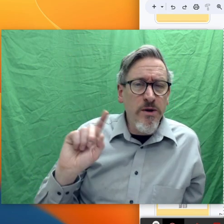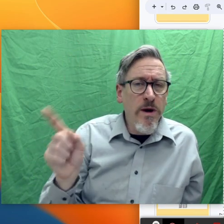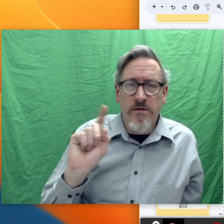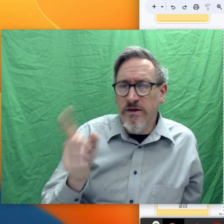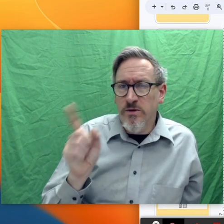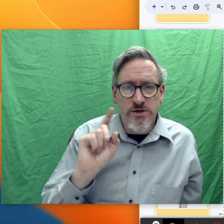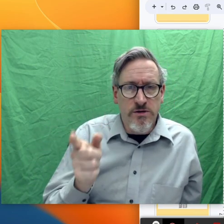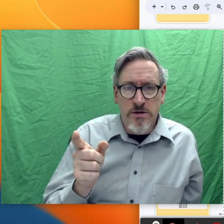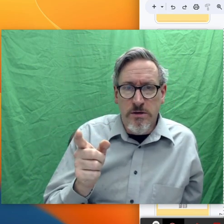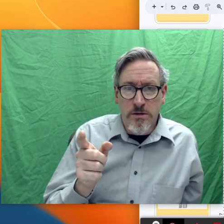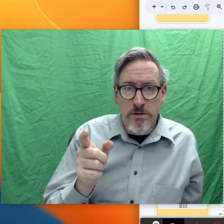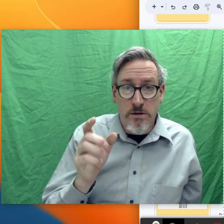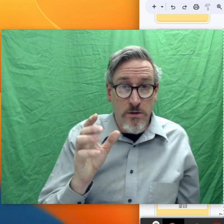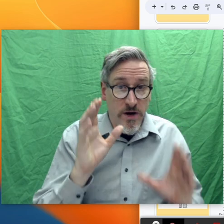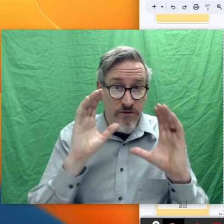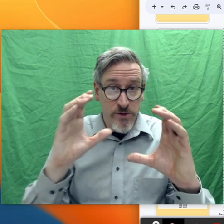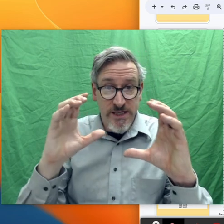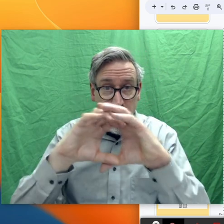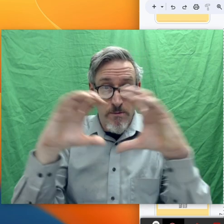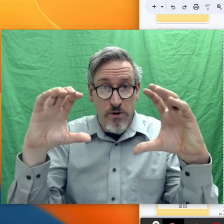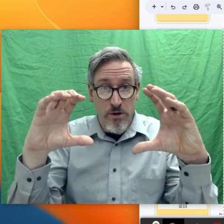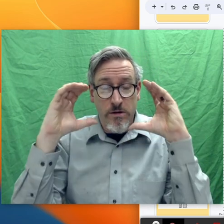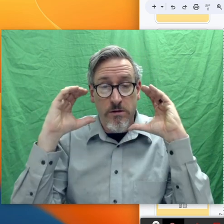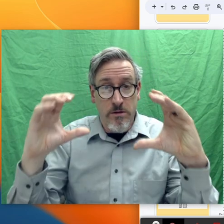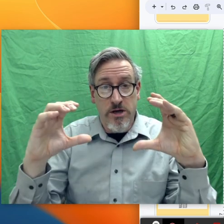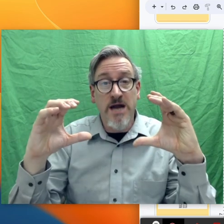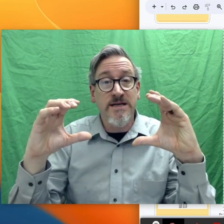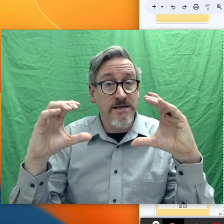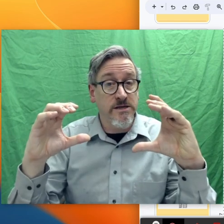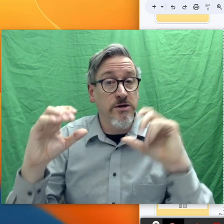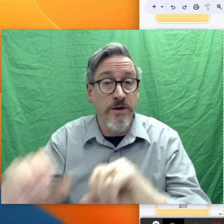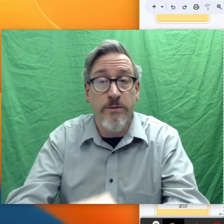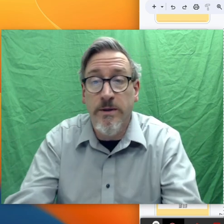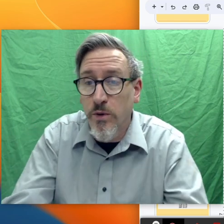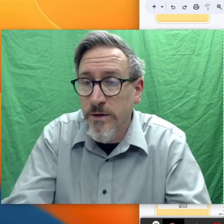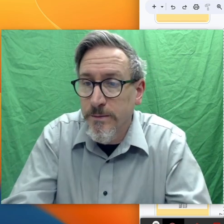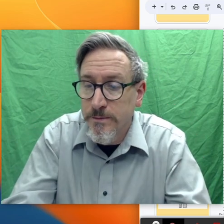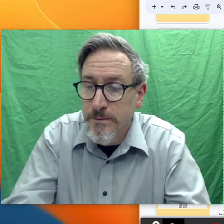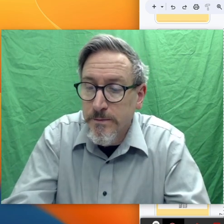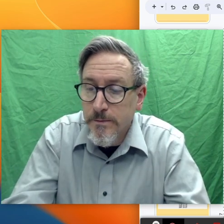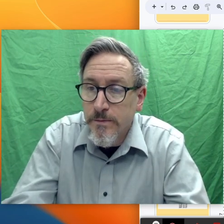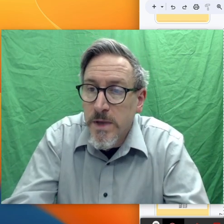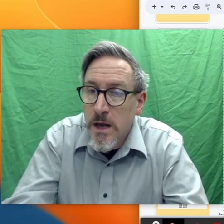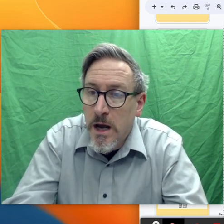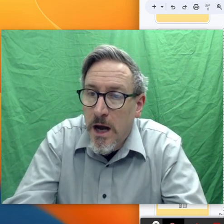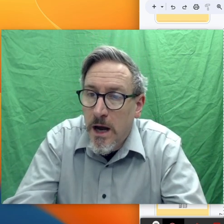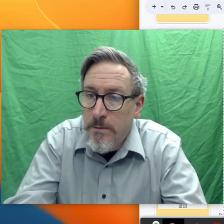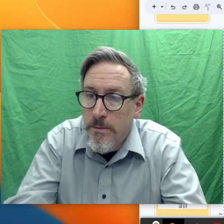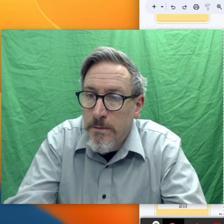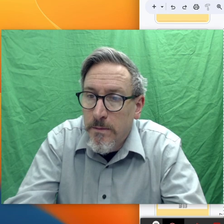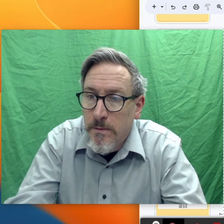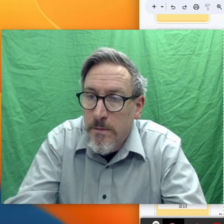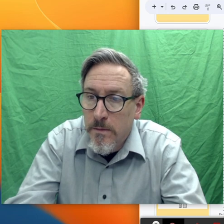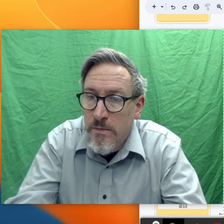But be aware that those are, whenever you see a number, context is going to be important.